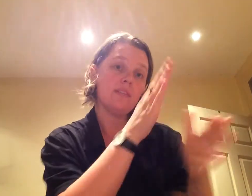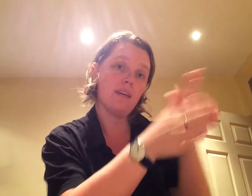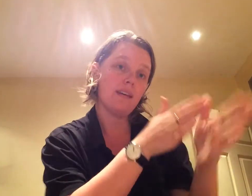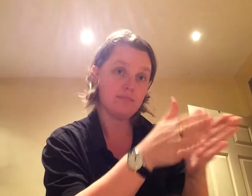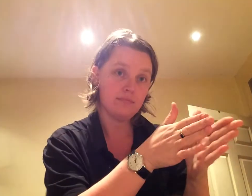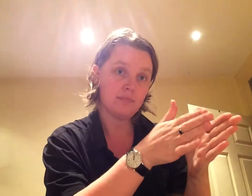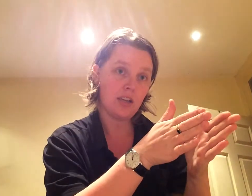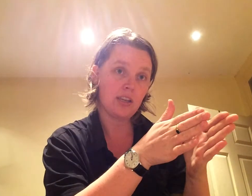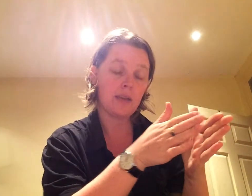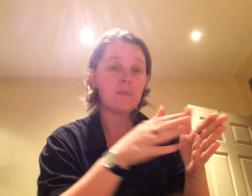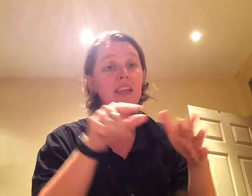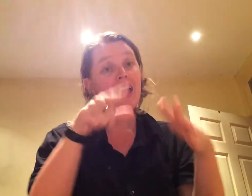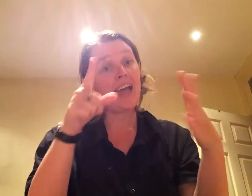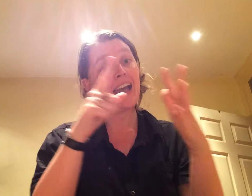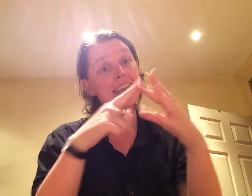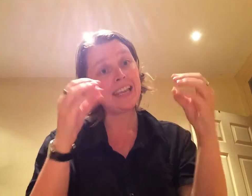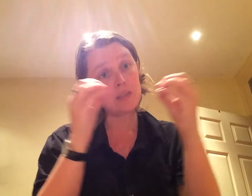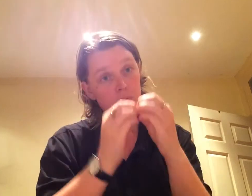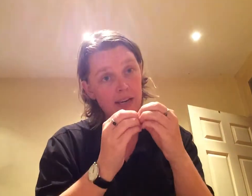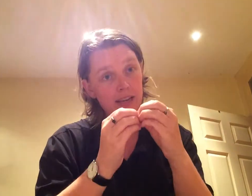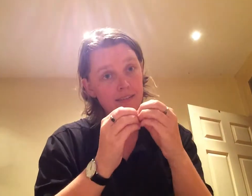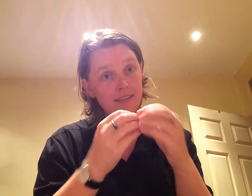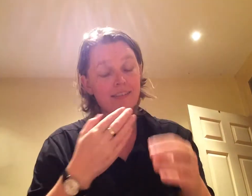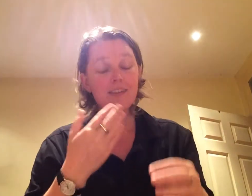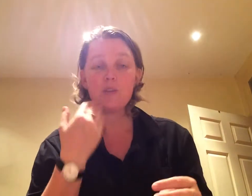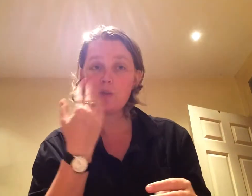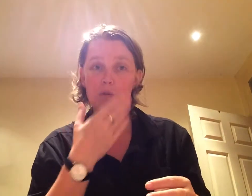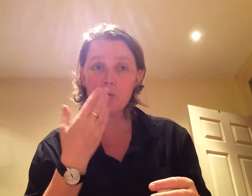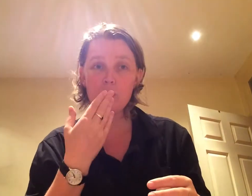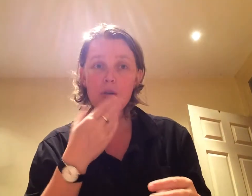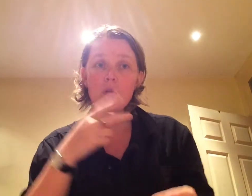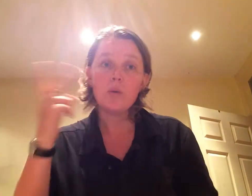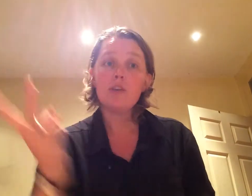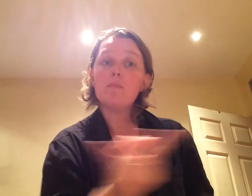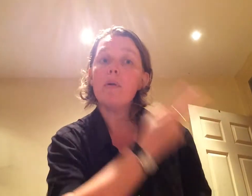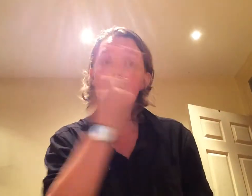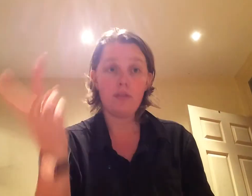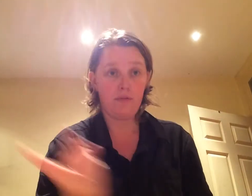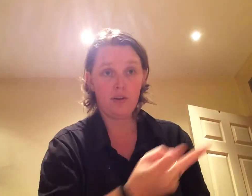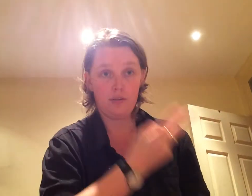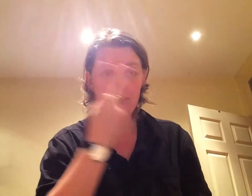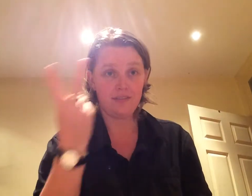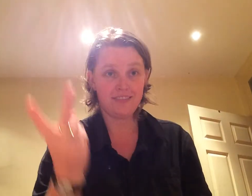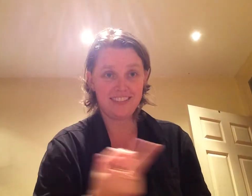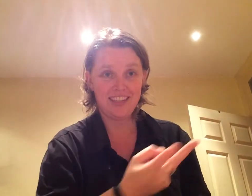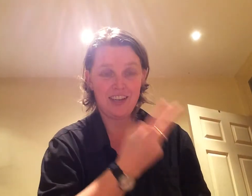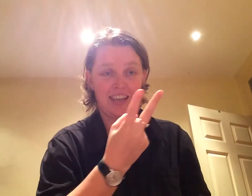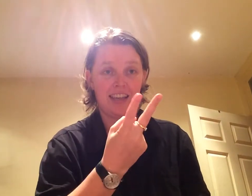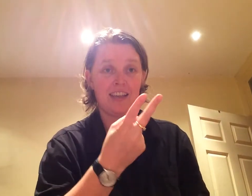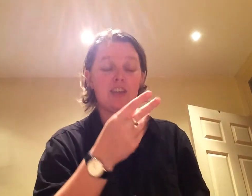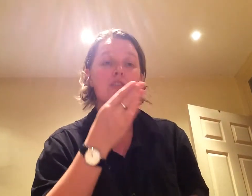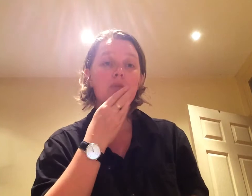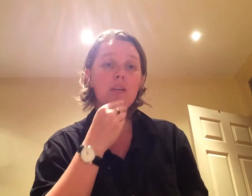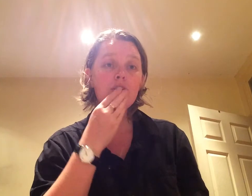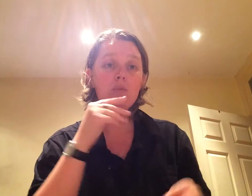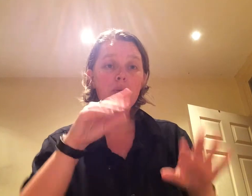sign, okay? At Eastbury School, we use both of those, okay? So we use what we call